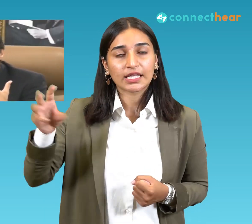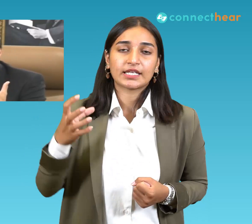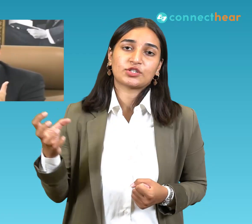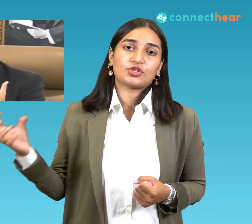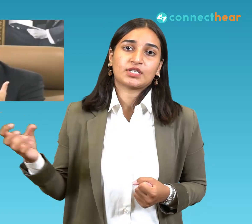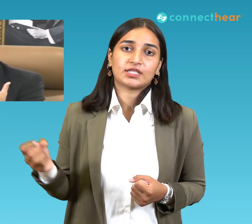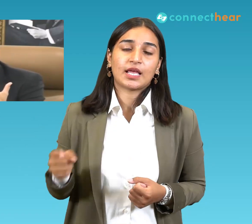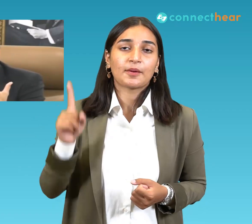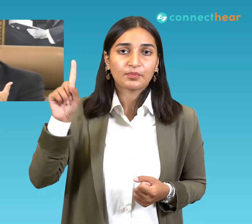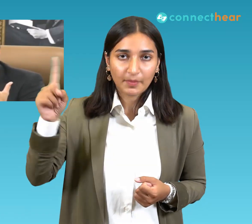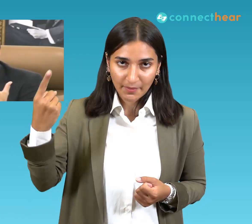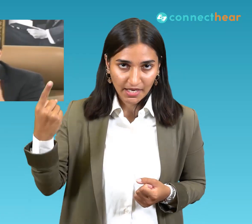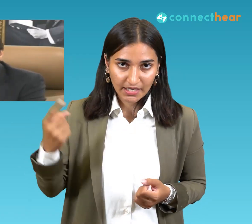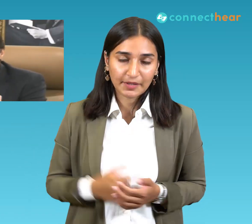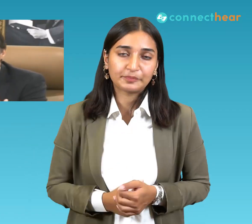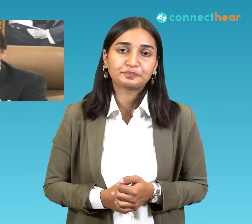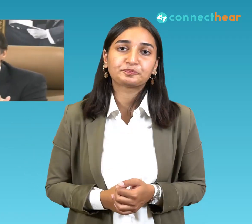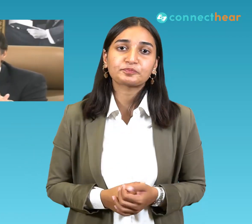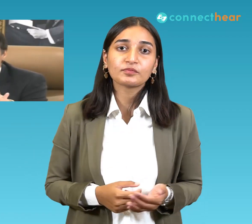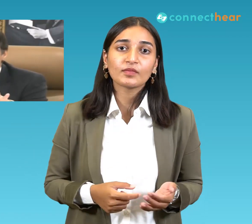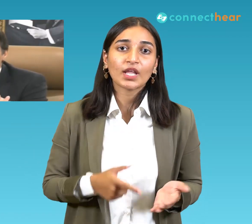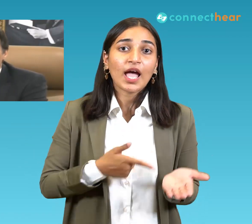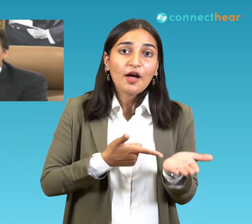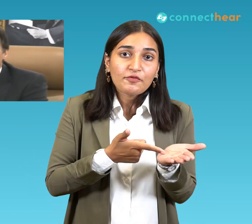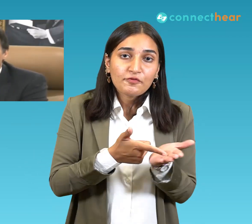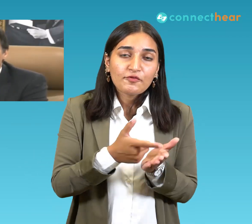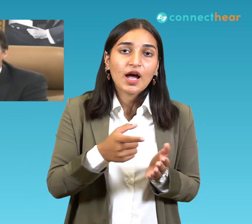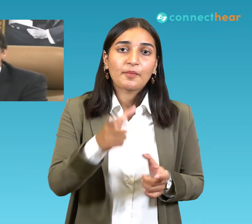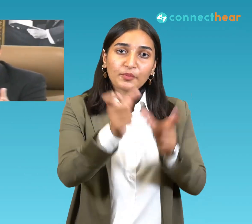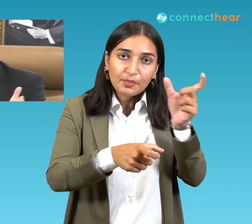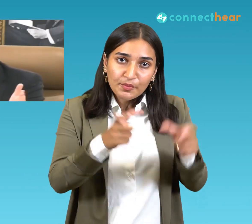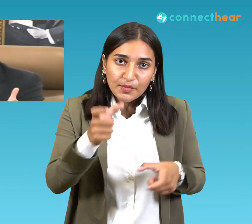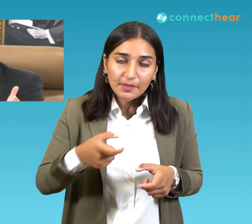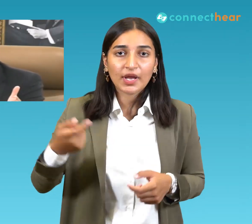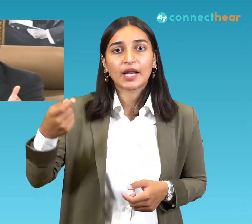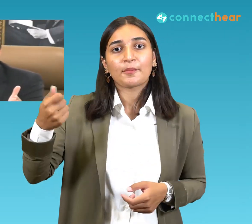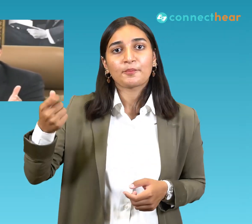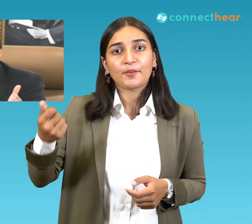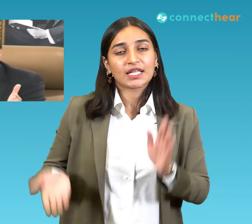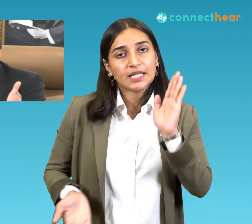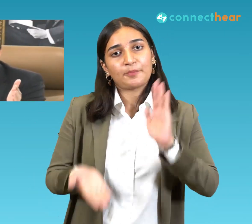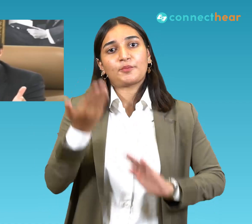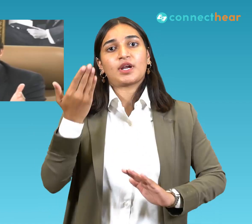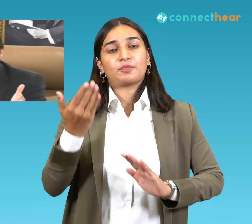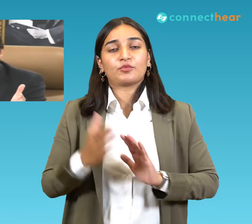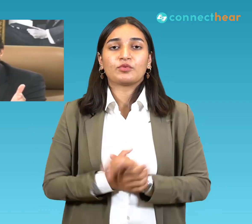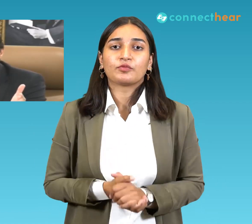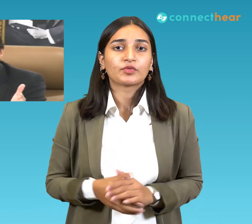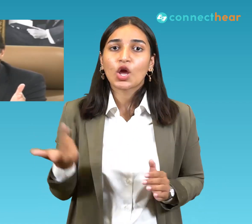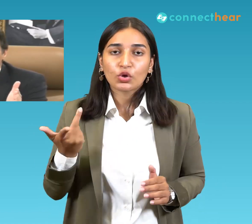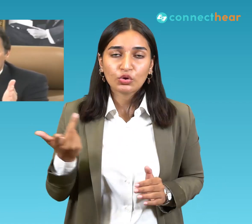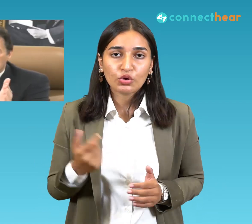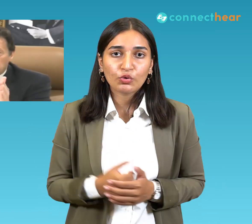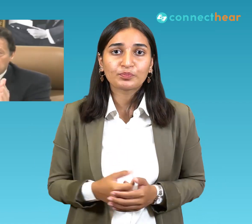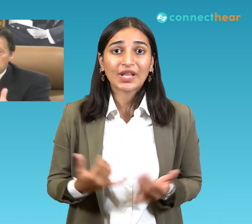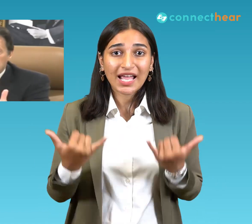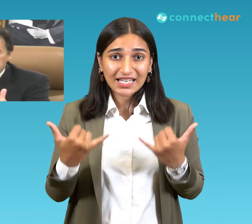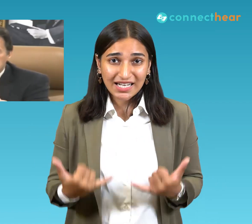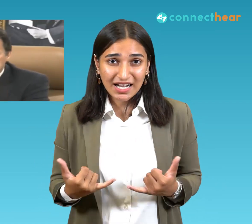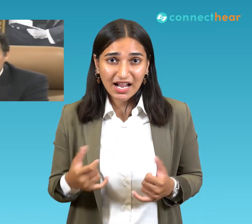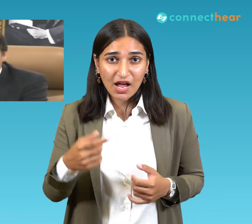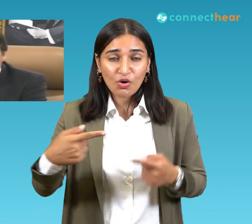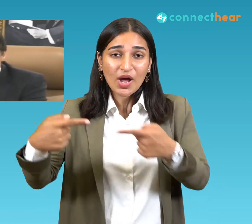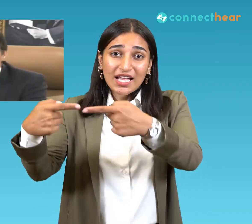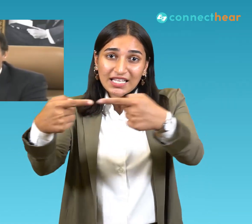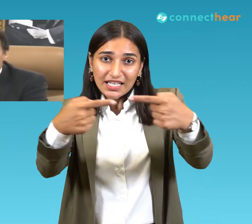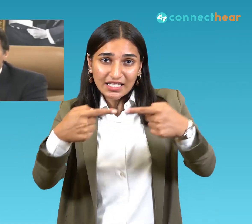get paid more, because at the moment they do not get paid much. The middleman gets most of the money. So the one who works